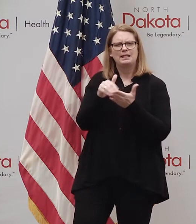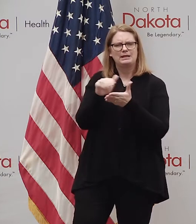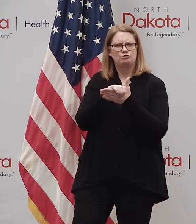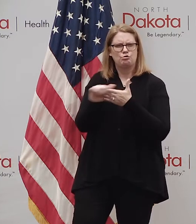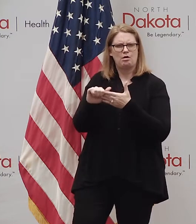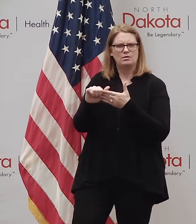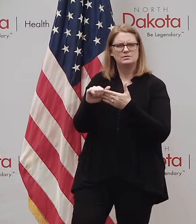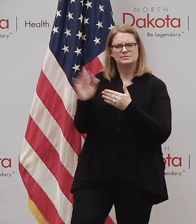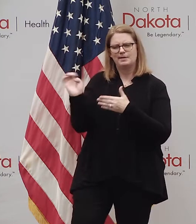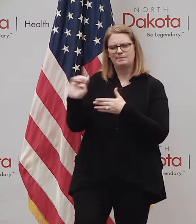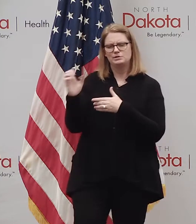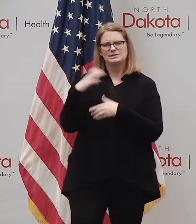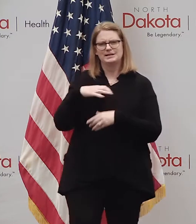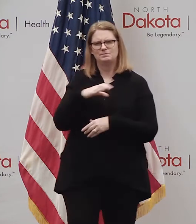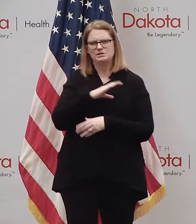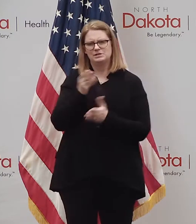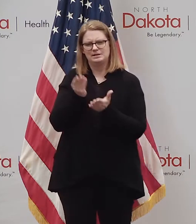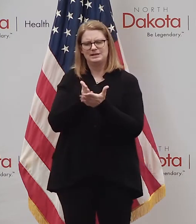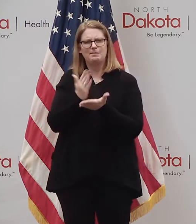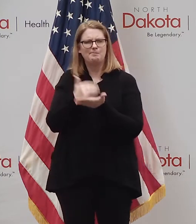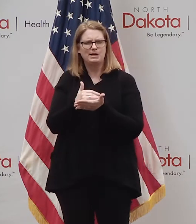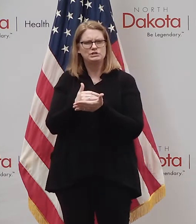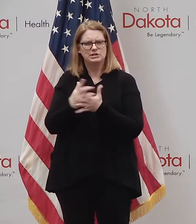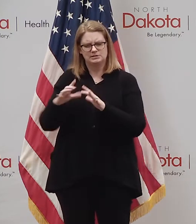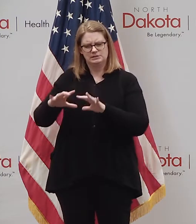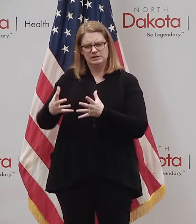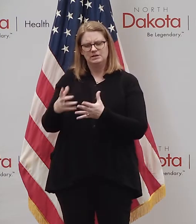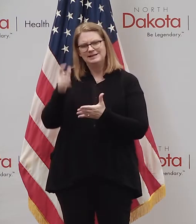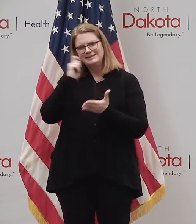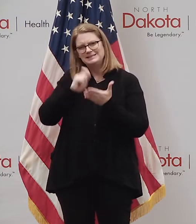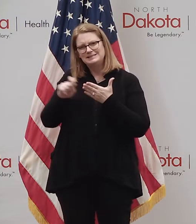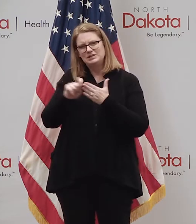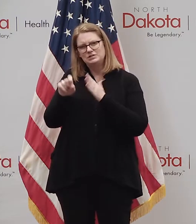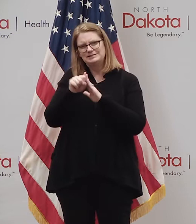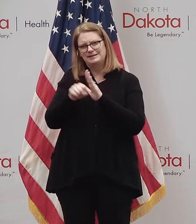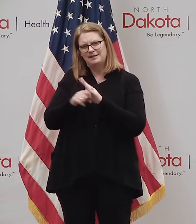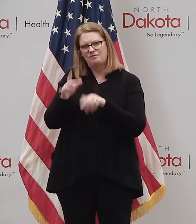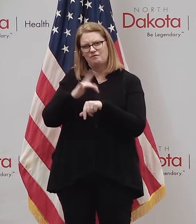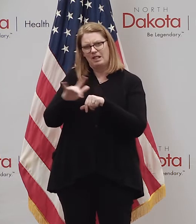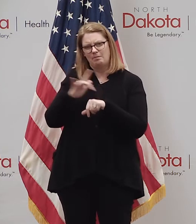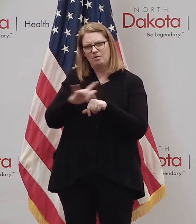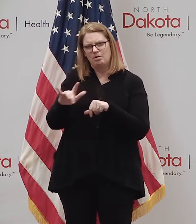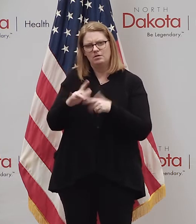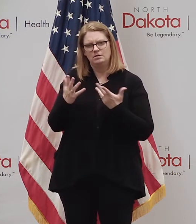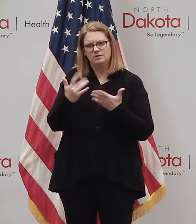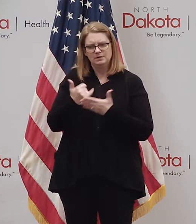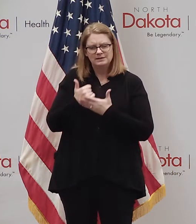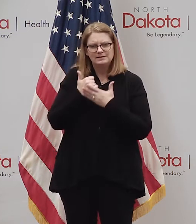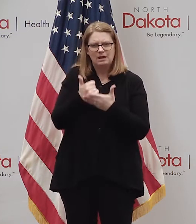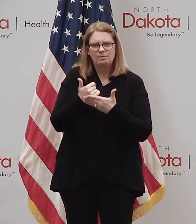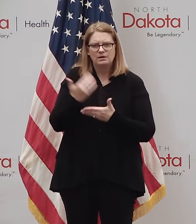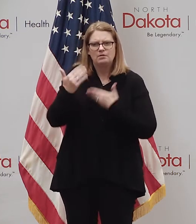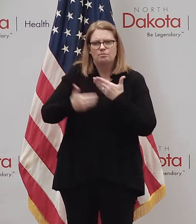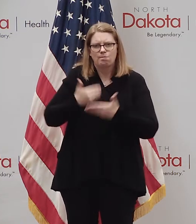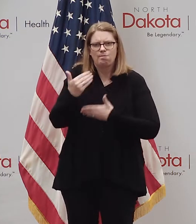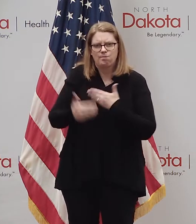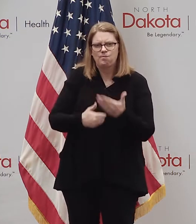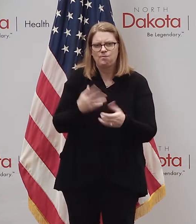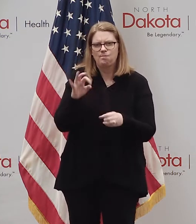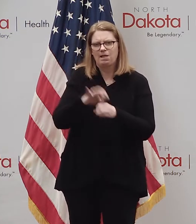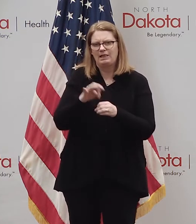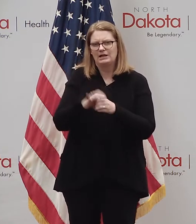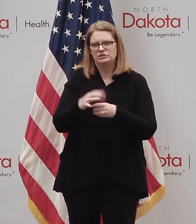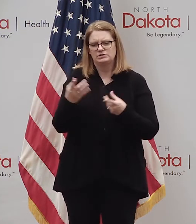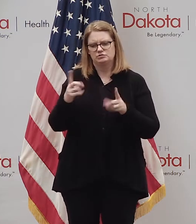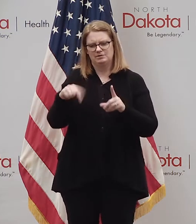passed by the emergency commission in the budget section that the Secretary of State has available for helping to conduct elections during